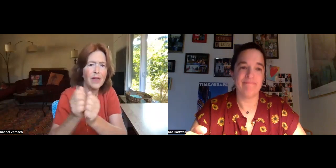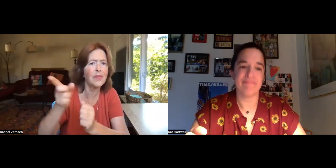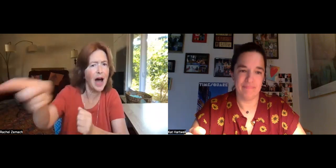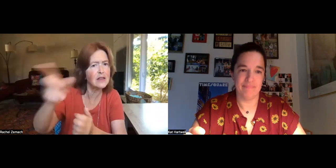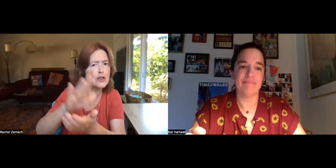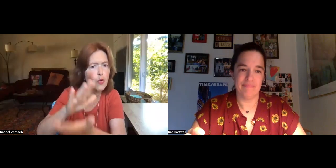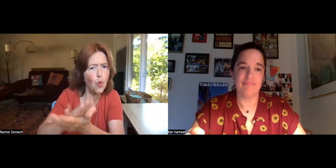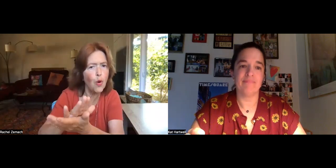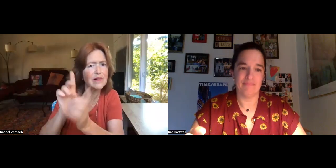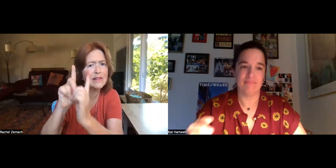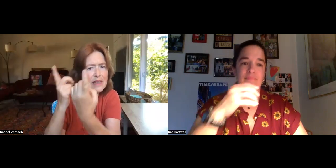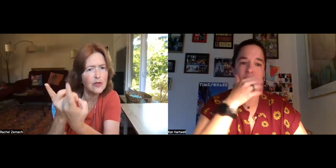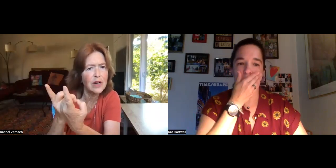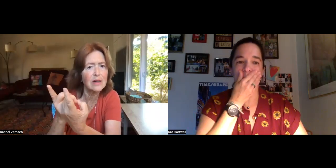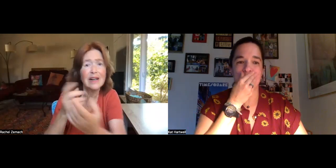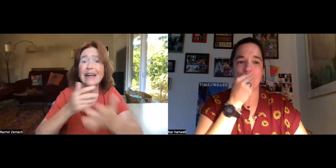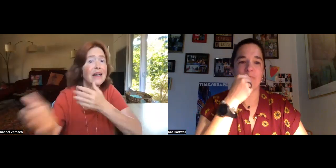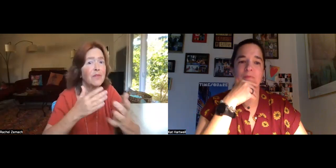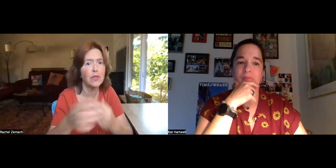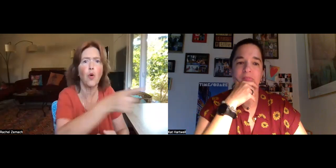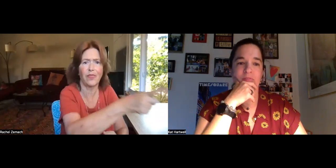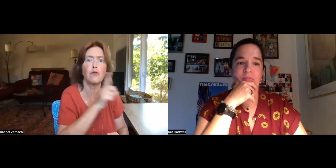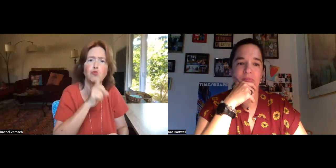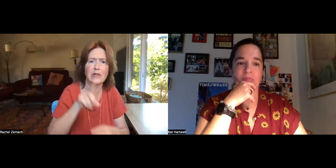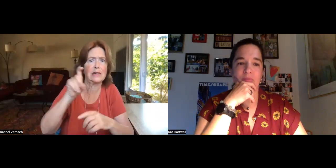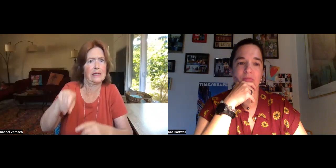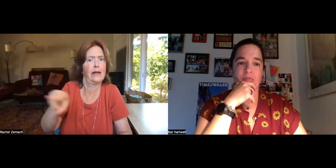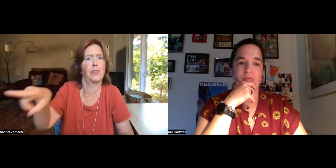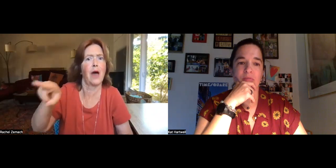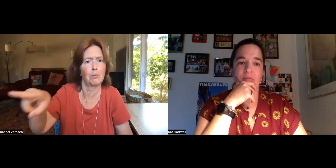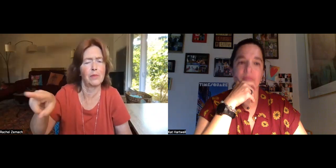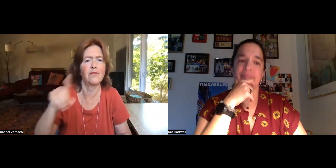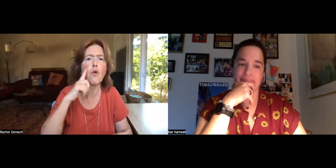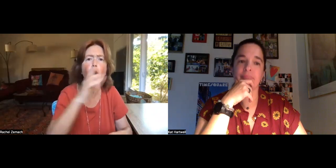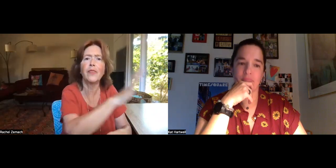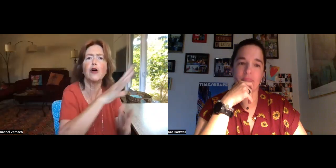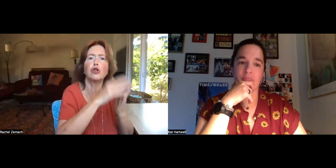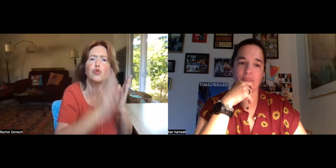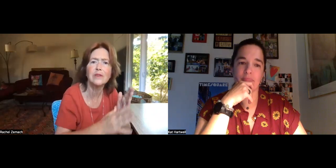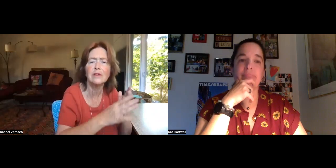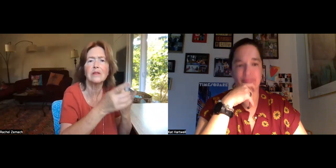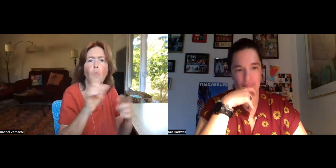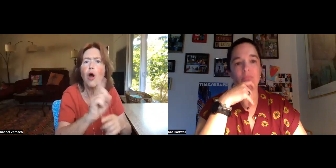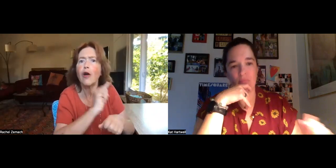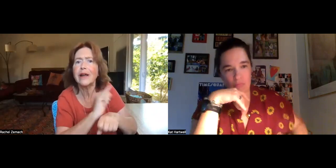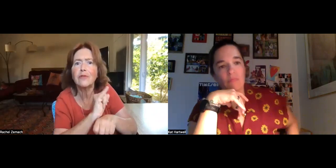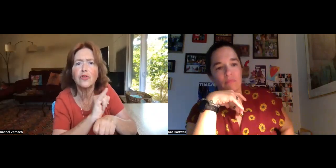with that school district, even though they really need them for their good